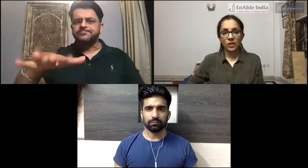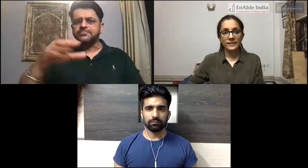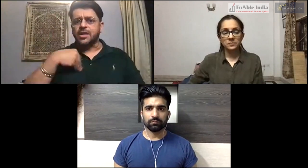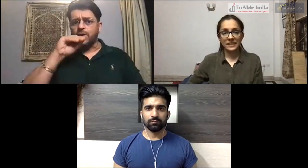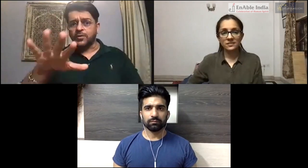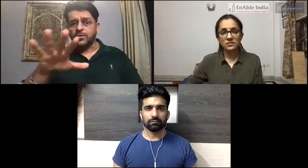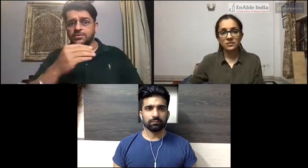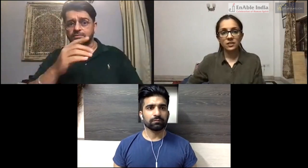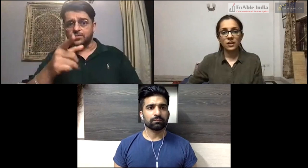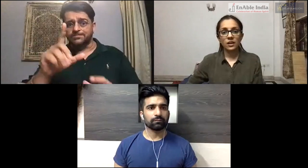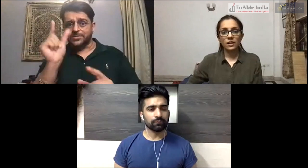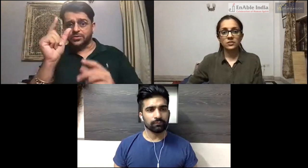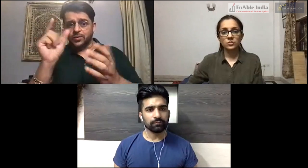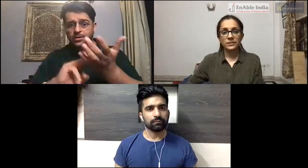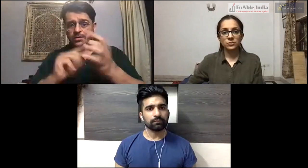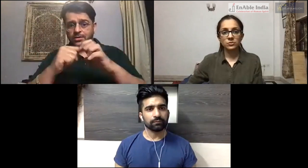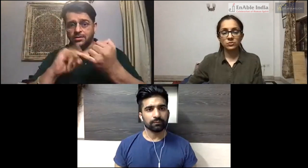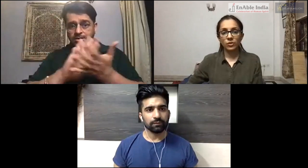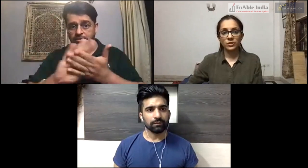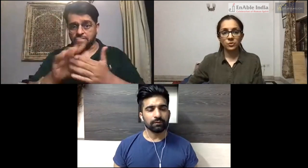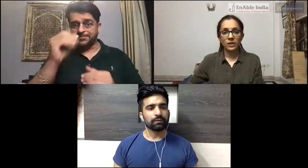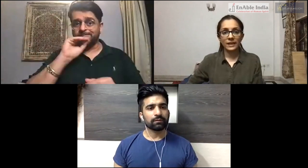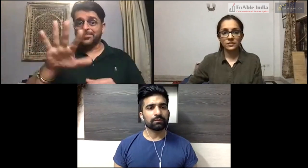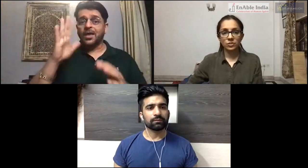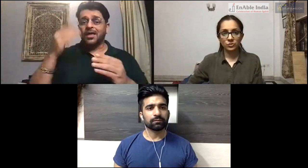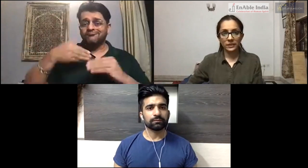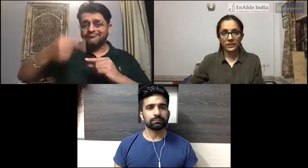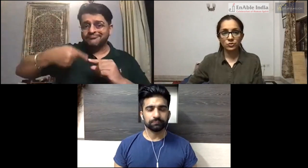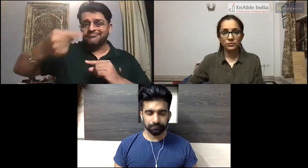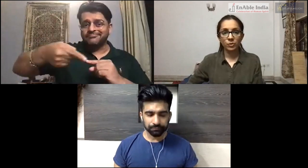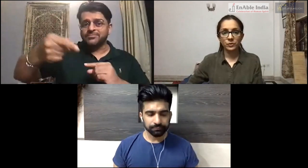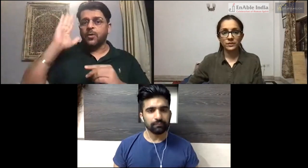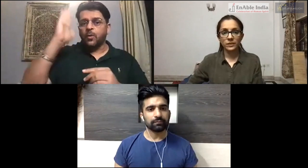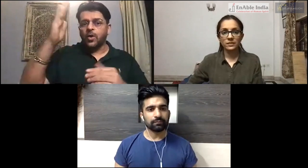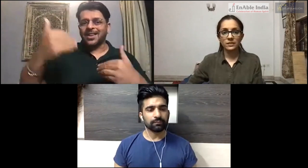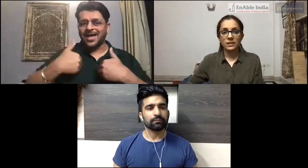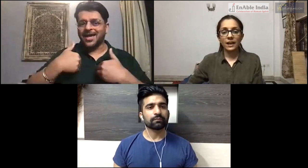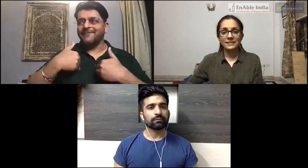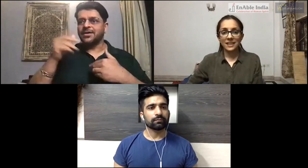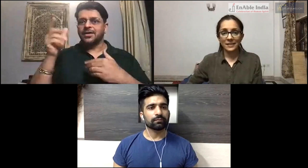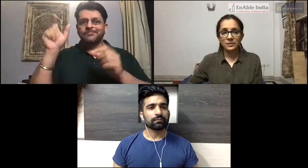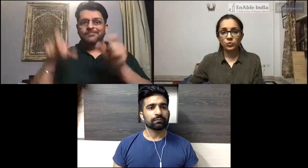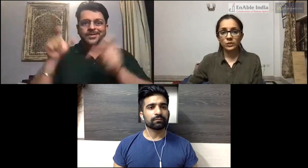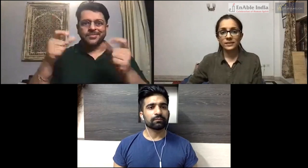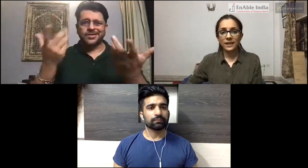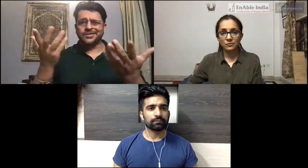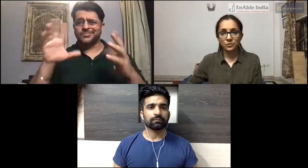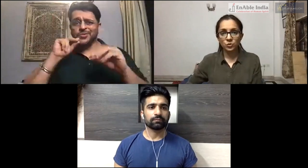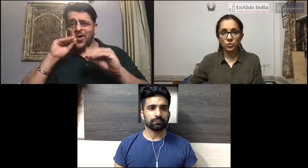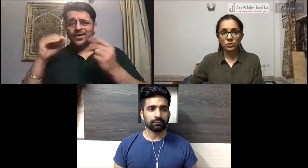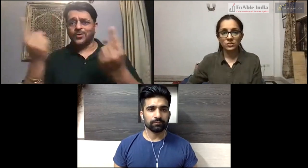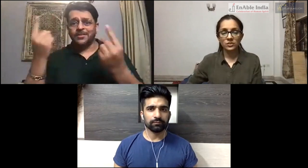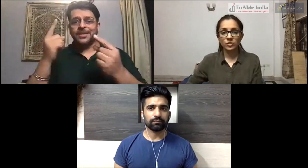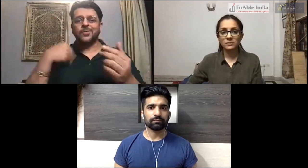Now let's begin. To let you all know, and Dr. Umesh, to inform you as well, at times we will have